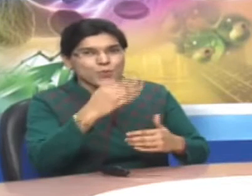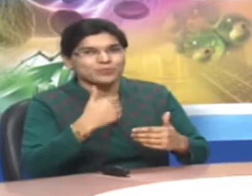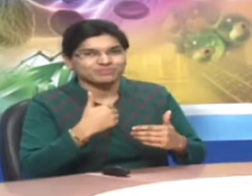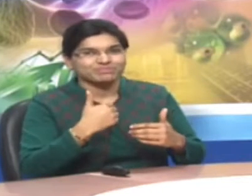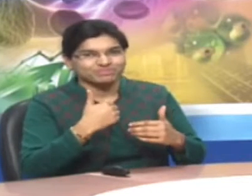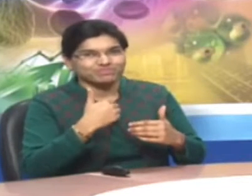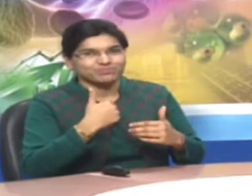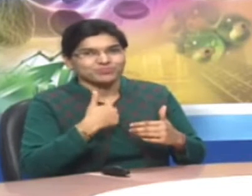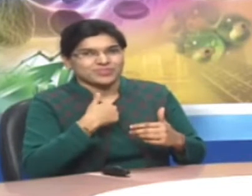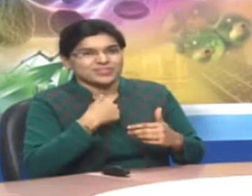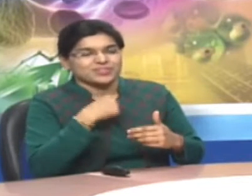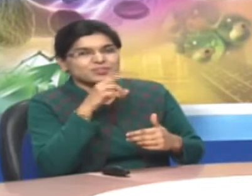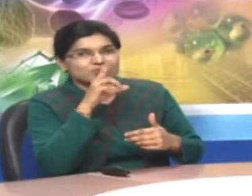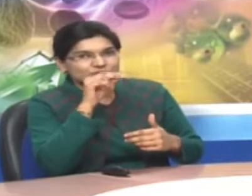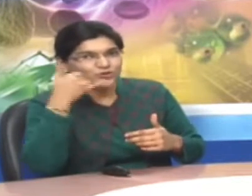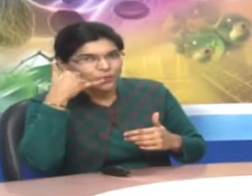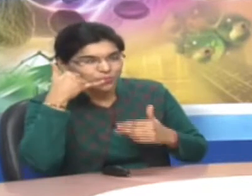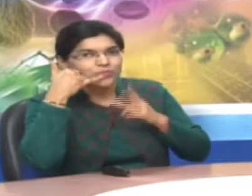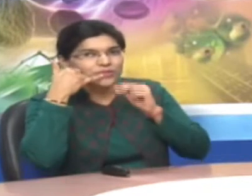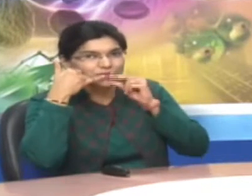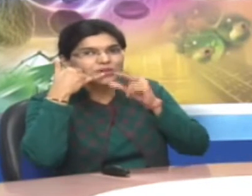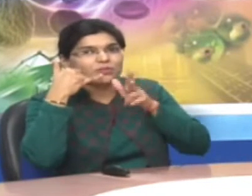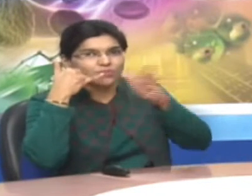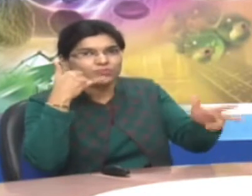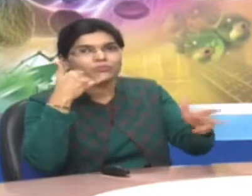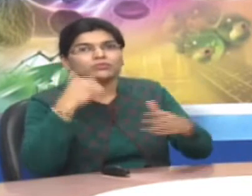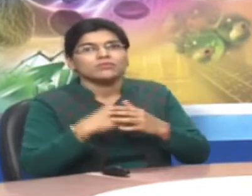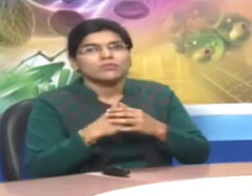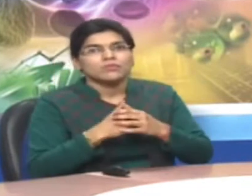"Hello. Yes, speaking.